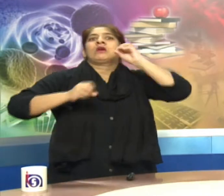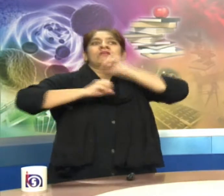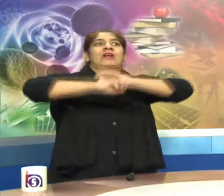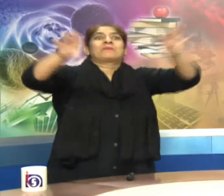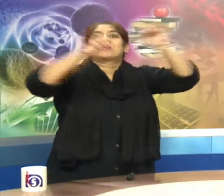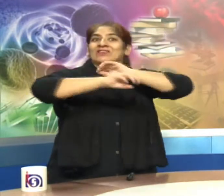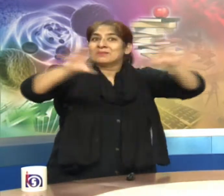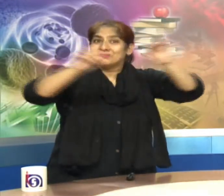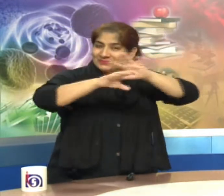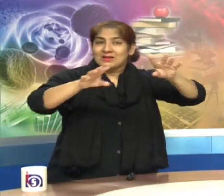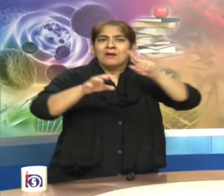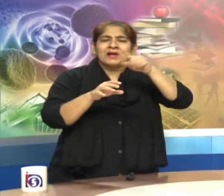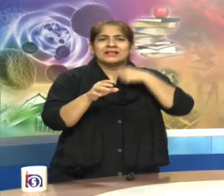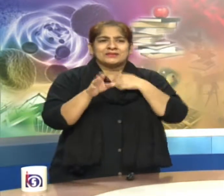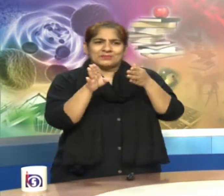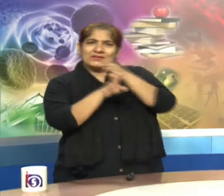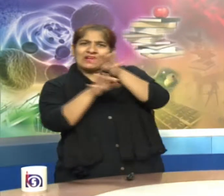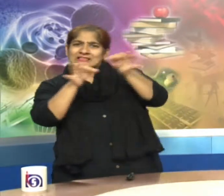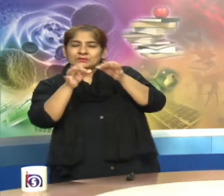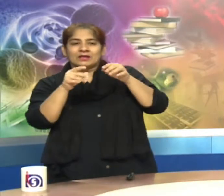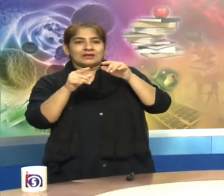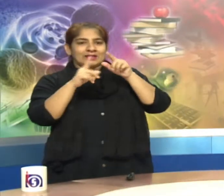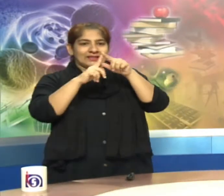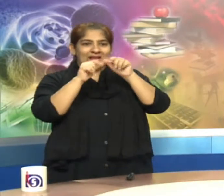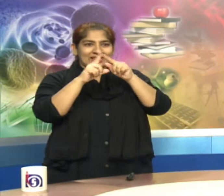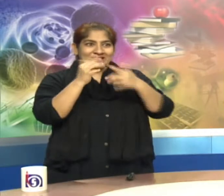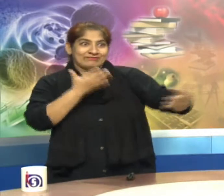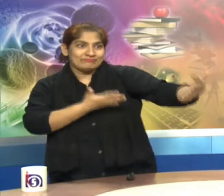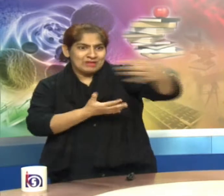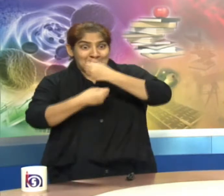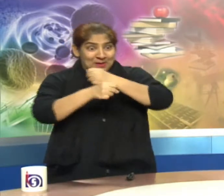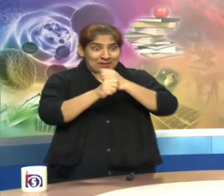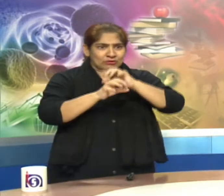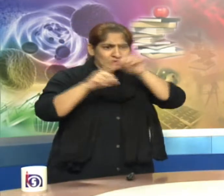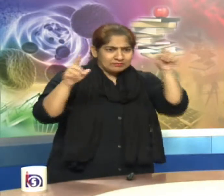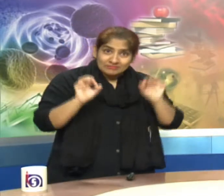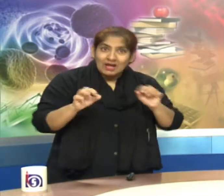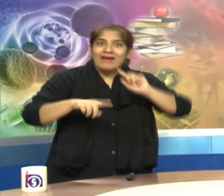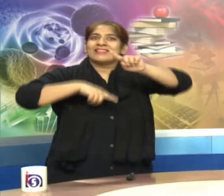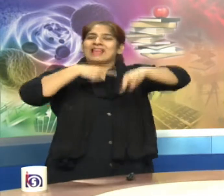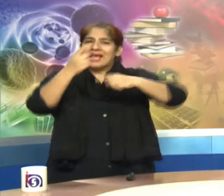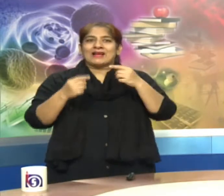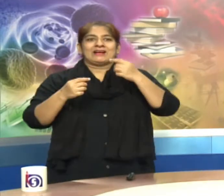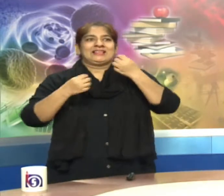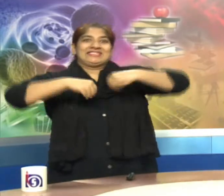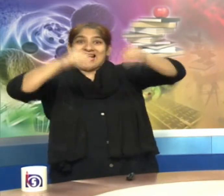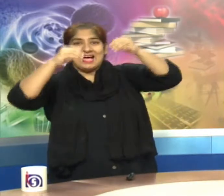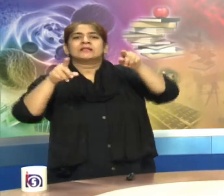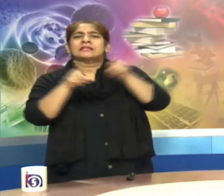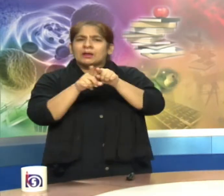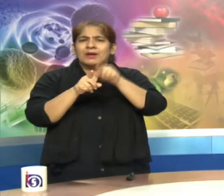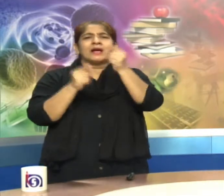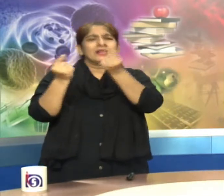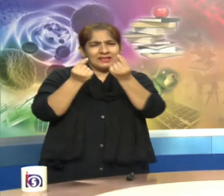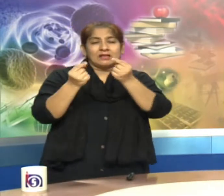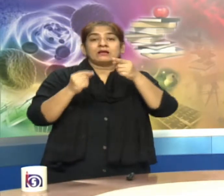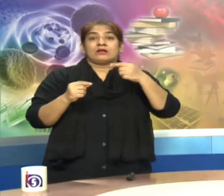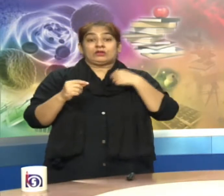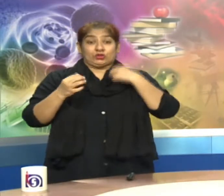And also another benefit for the society is it informs about the new products.